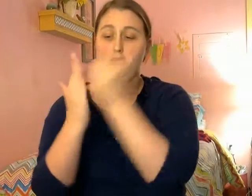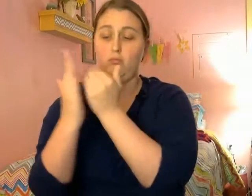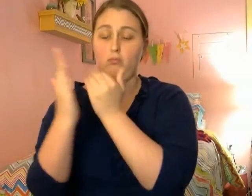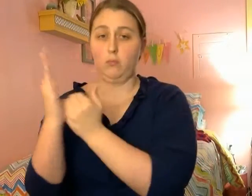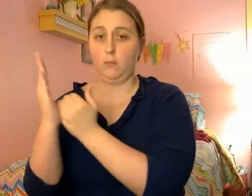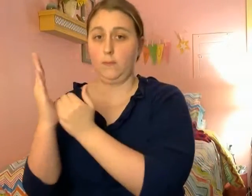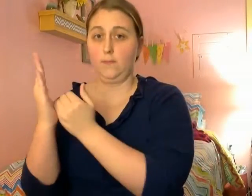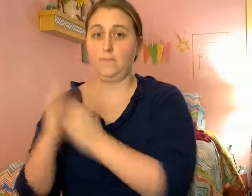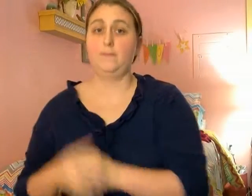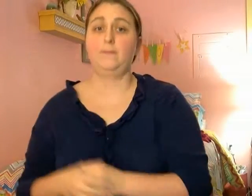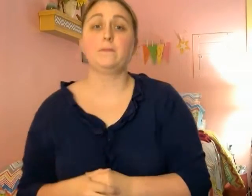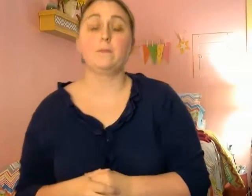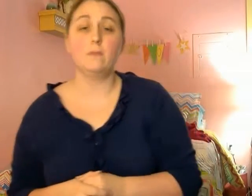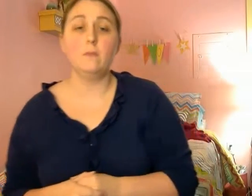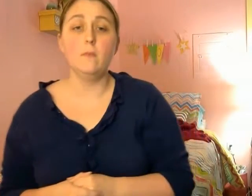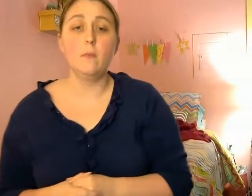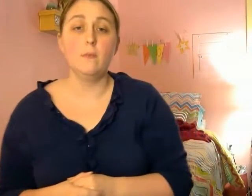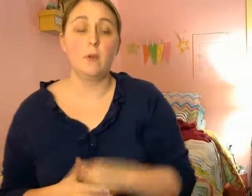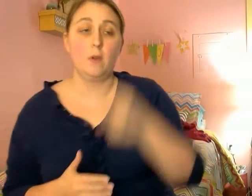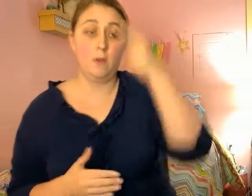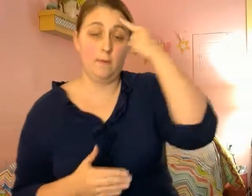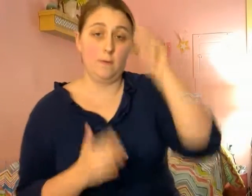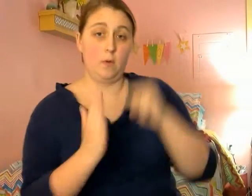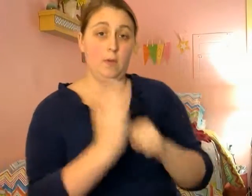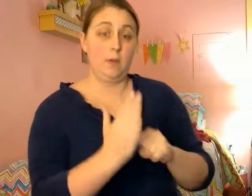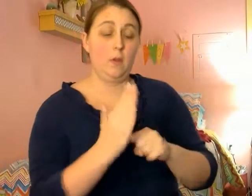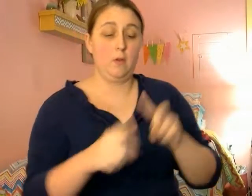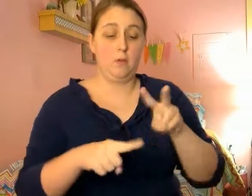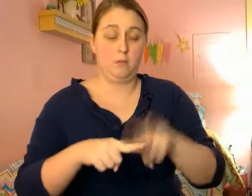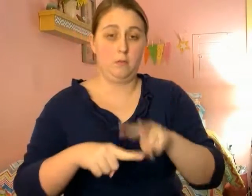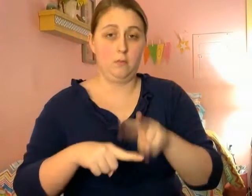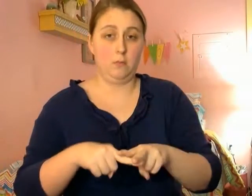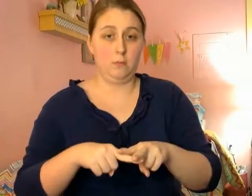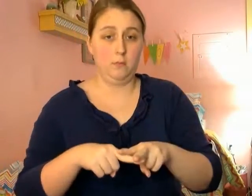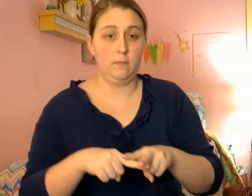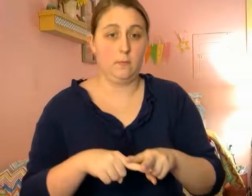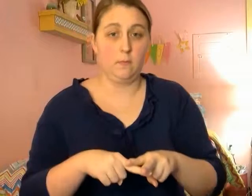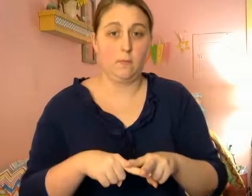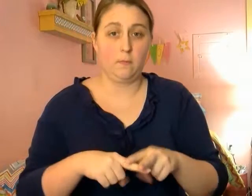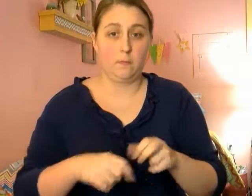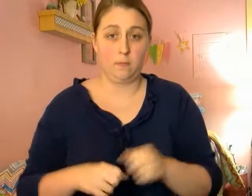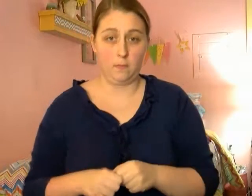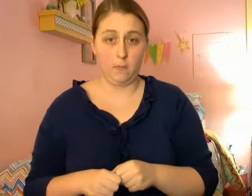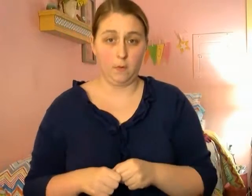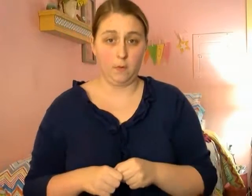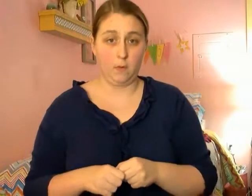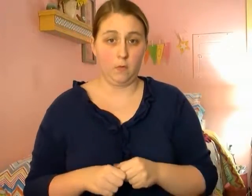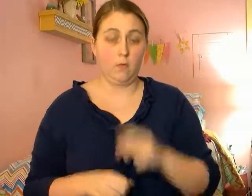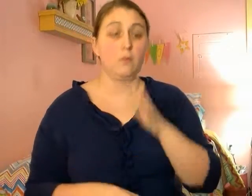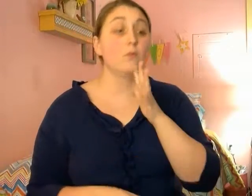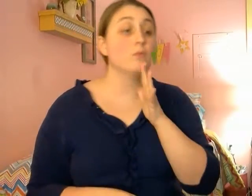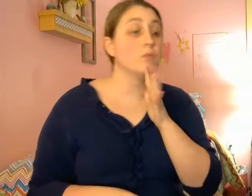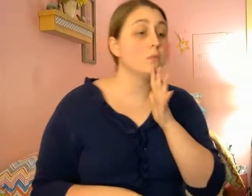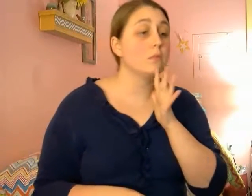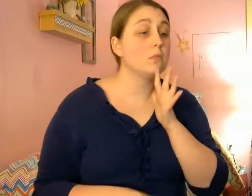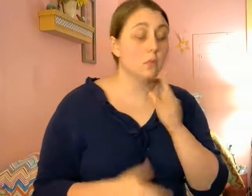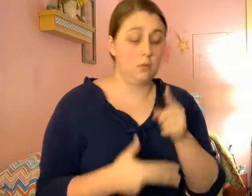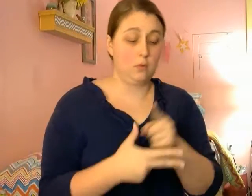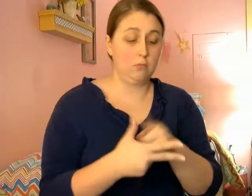So for example, with the vocabulary, we talked about it, we presented